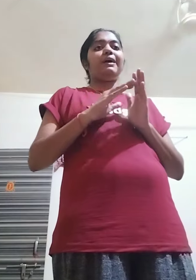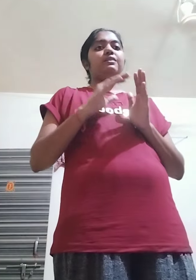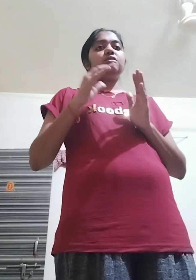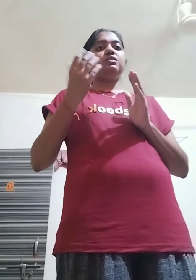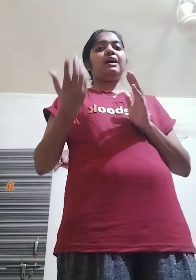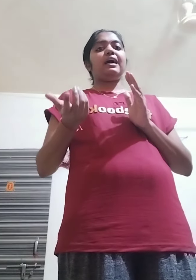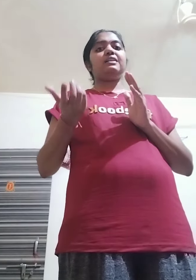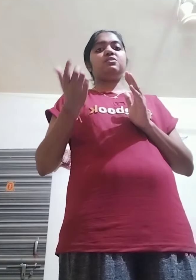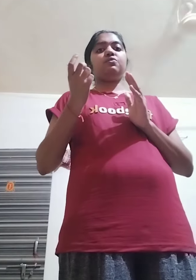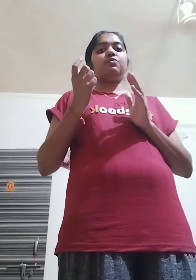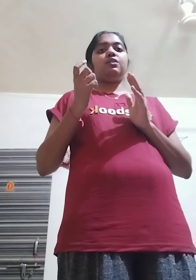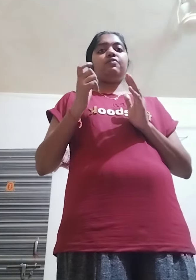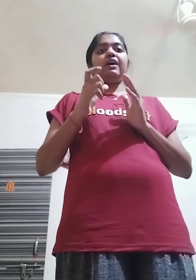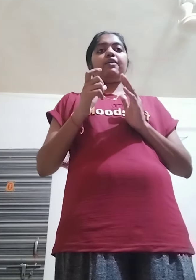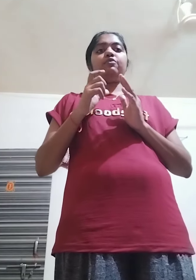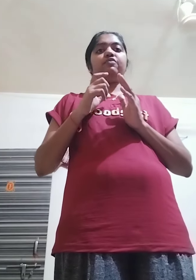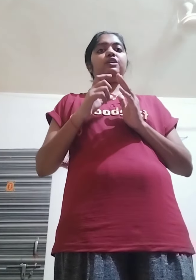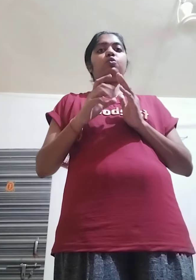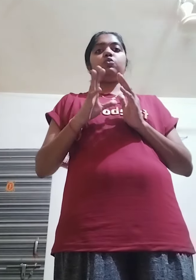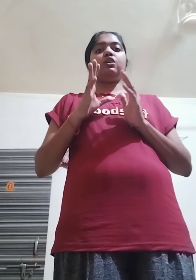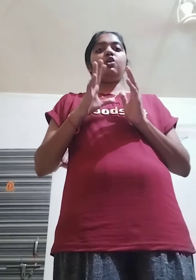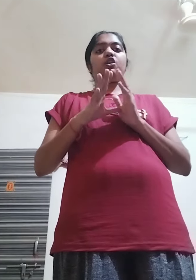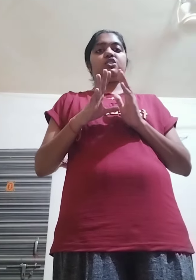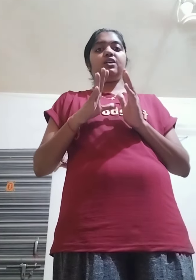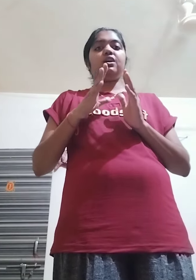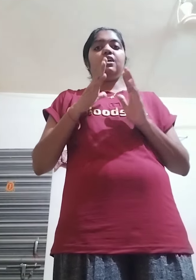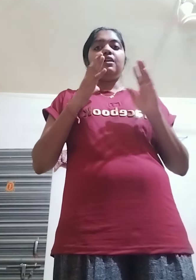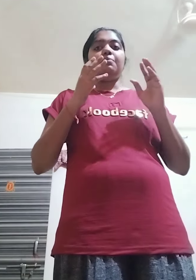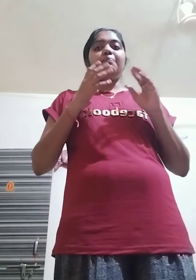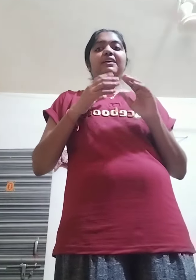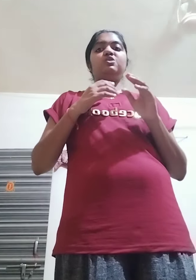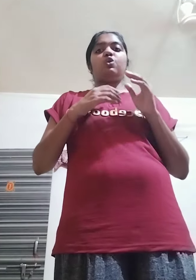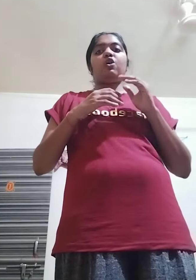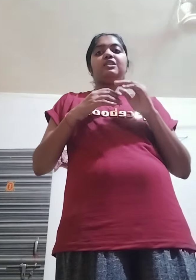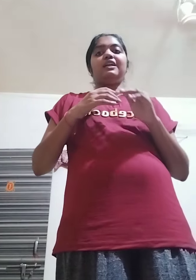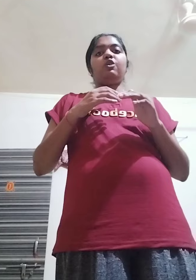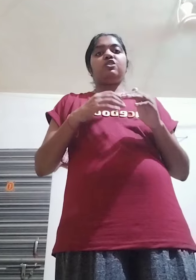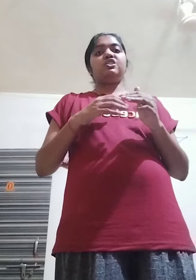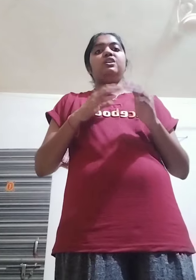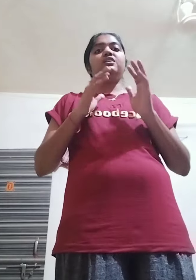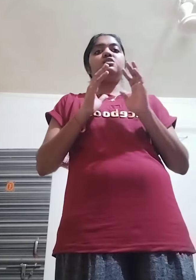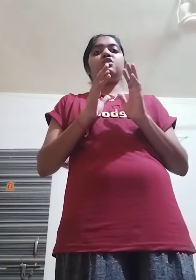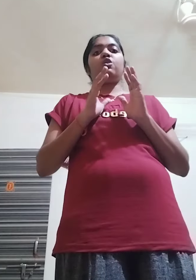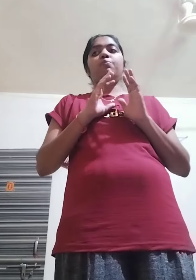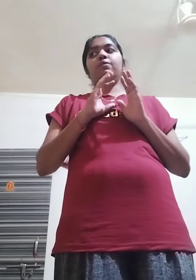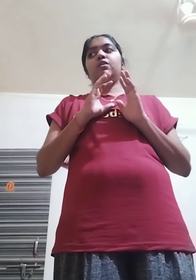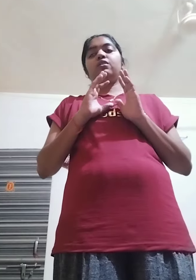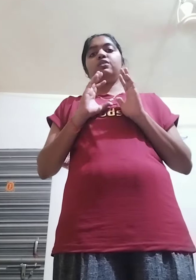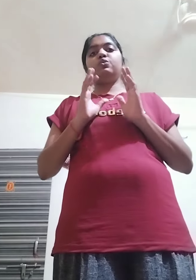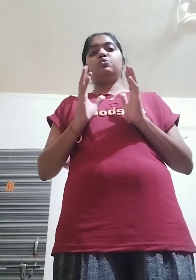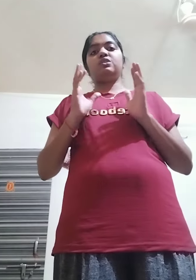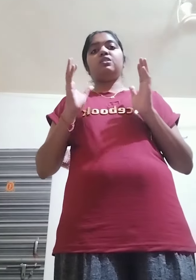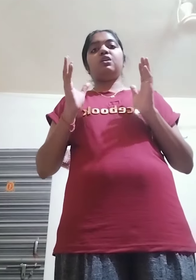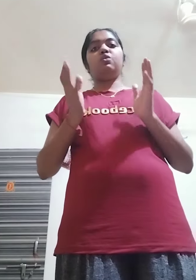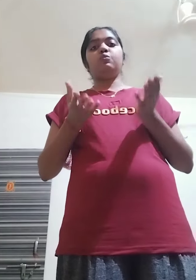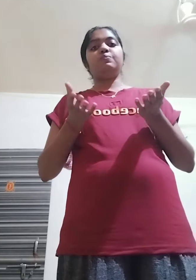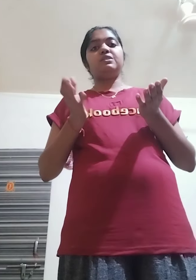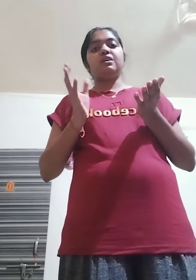pattern, as we know the logic, based on that logic, instead of using the loops,